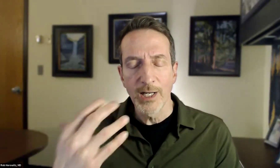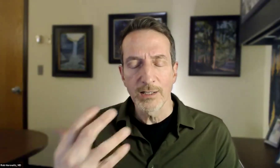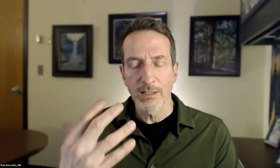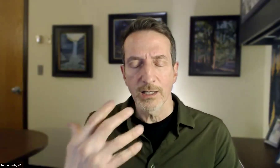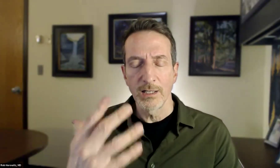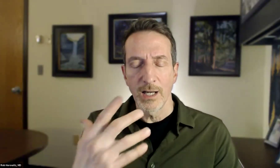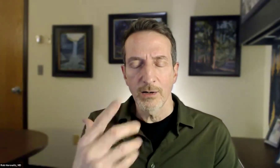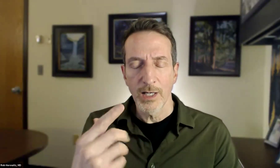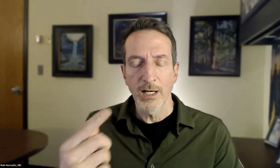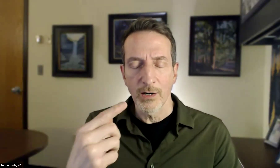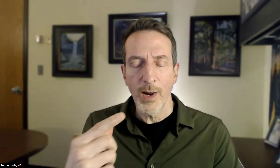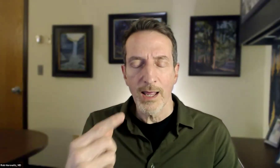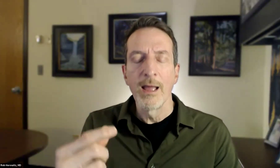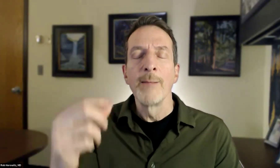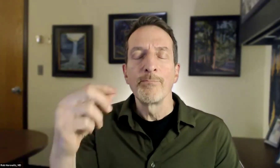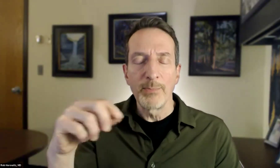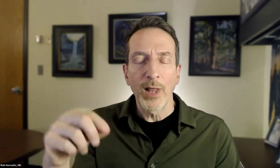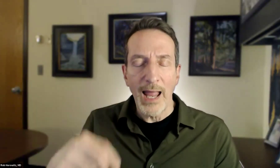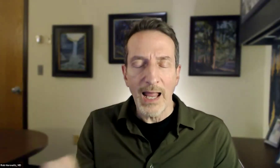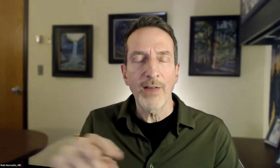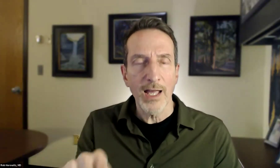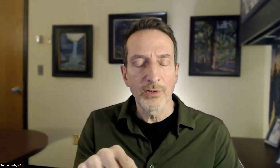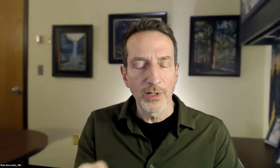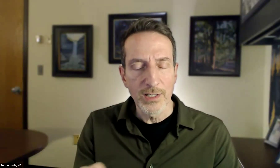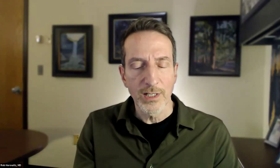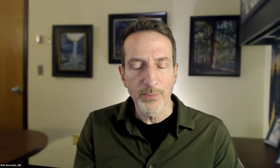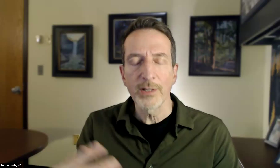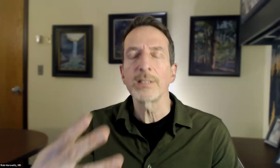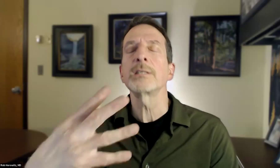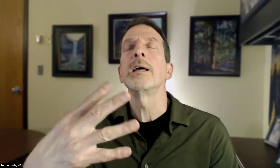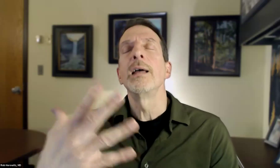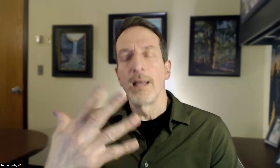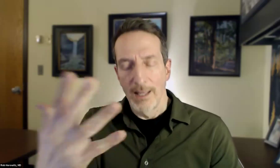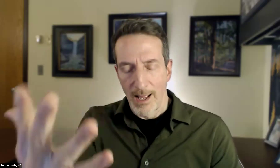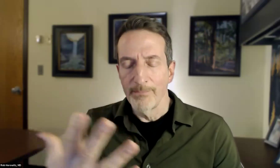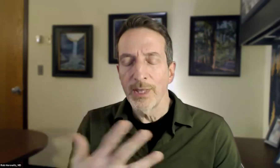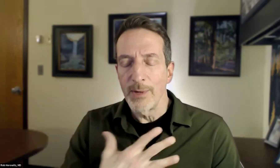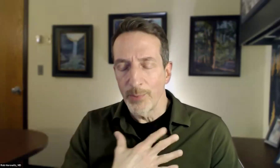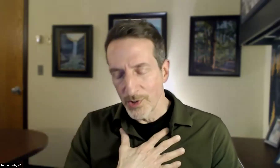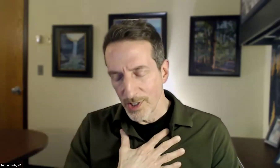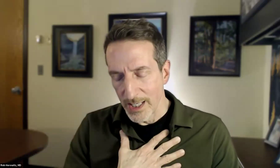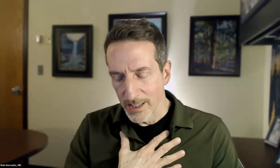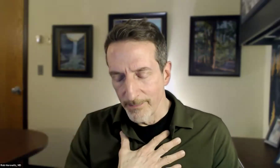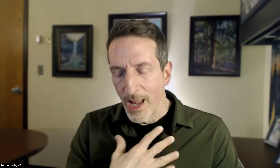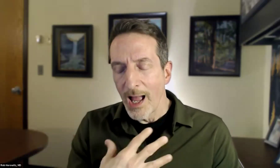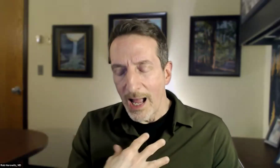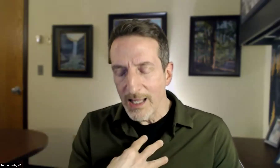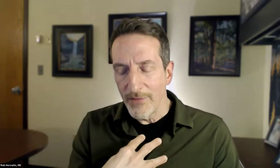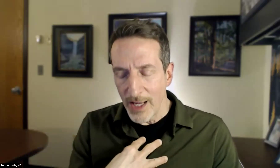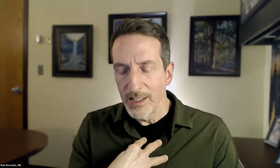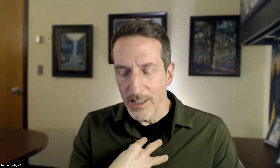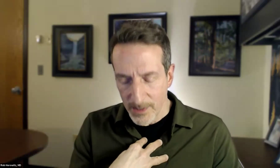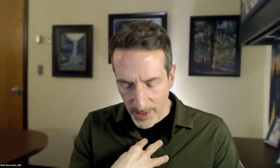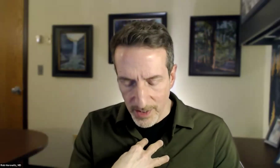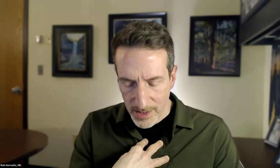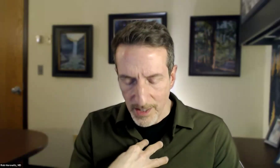if it dominates us again, get in our way. People have had during these experiences, let me personalize it. I